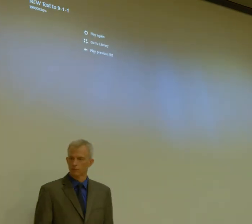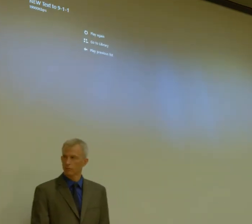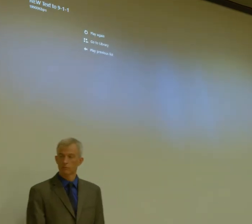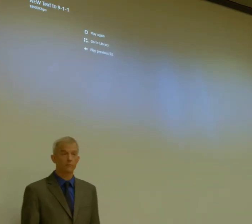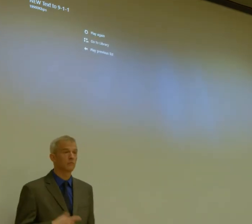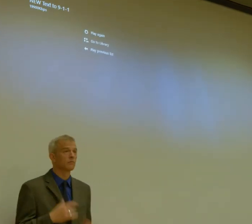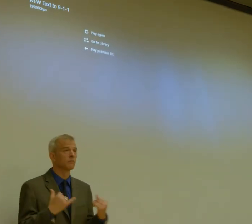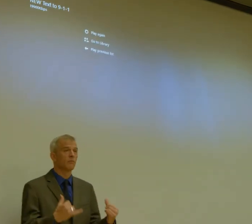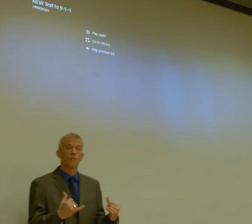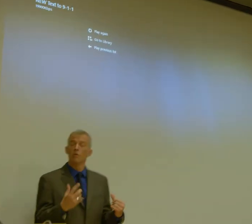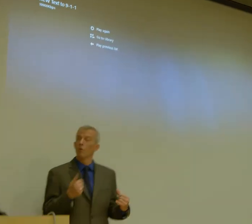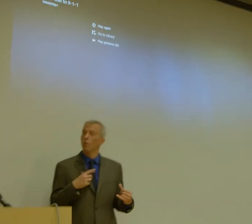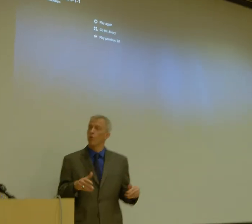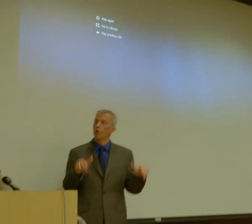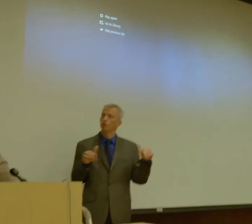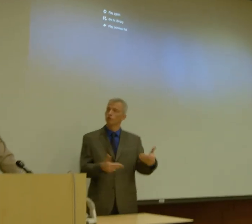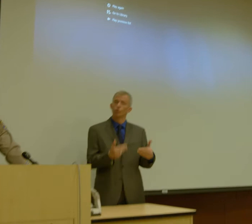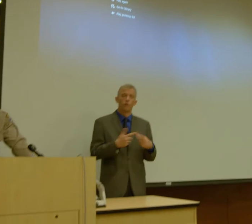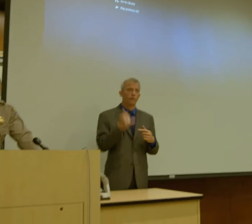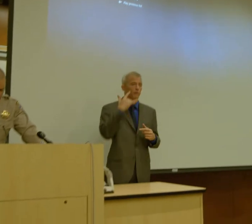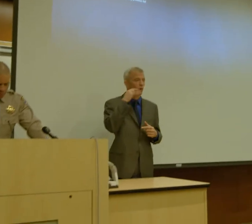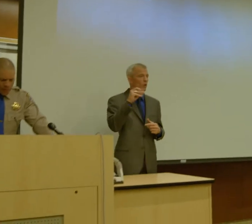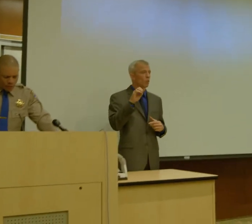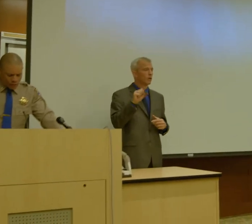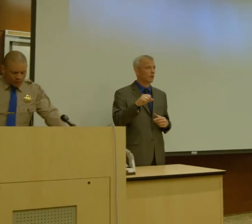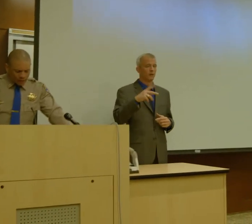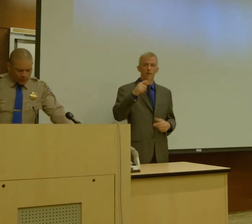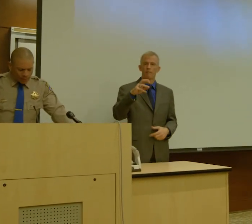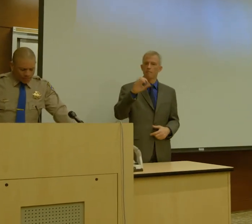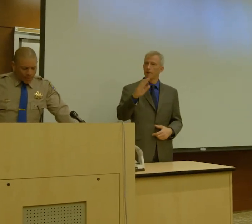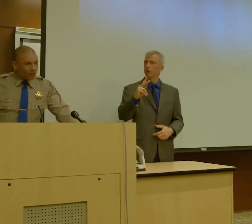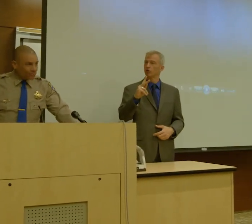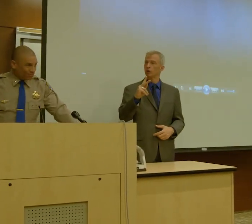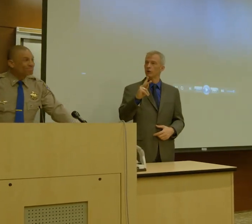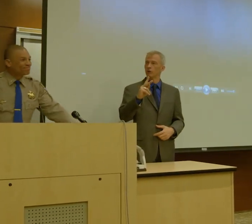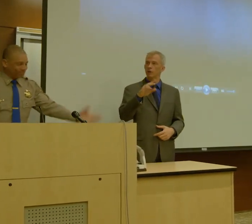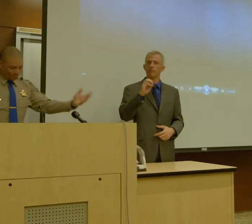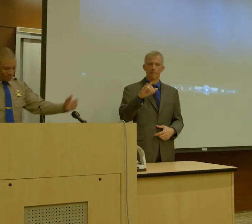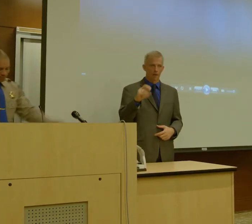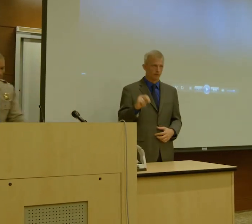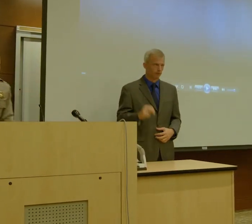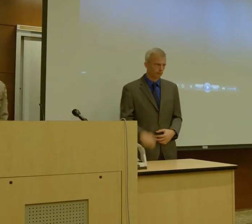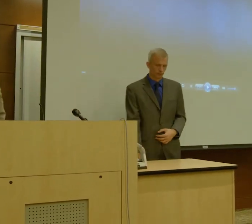Text this time, I'd like to introduce from Cal OES, Patrick Mallon.